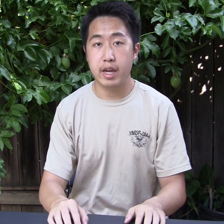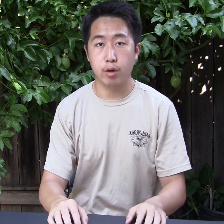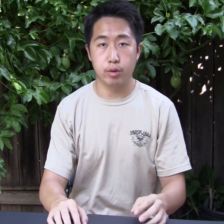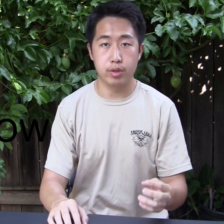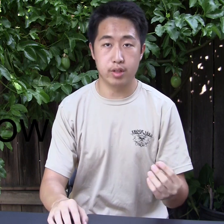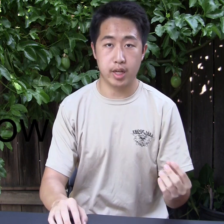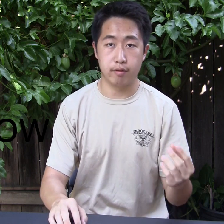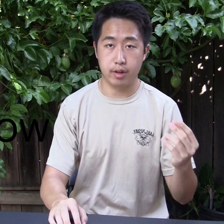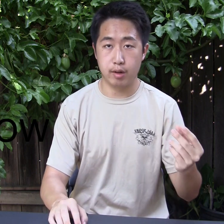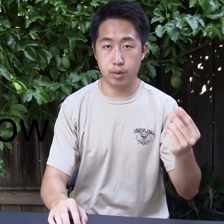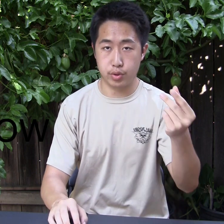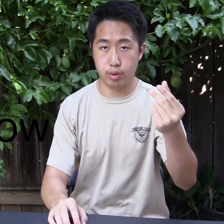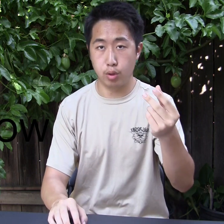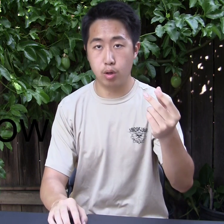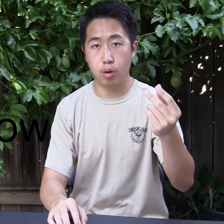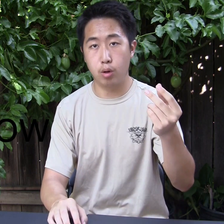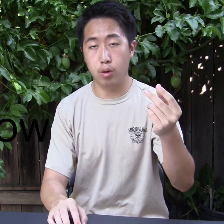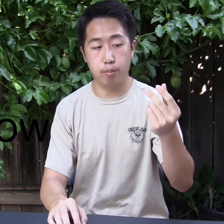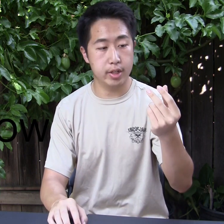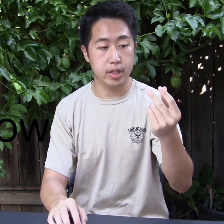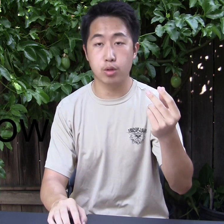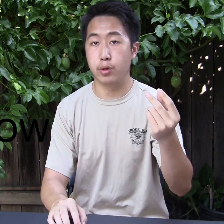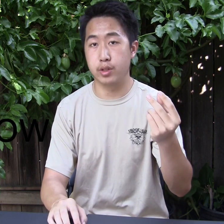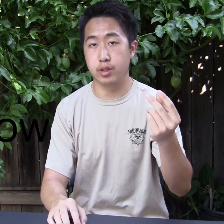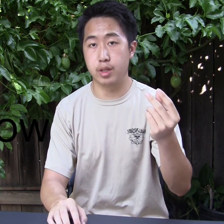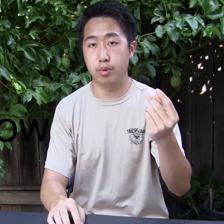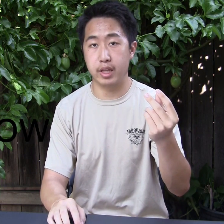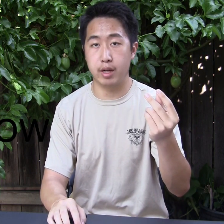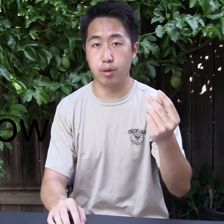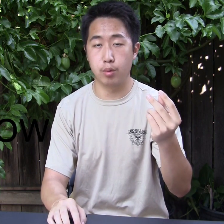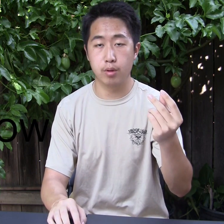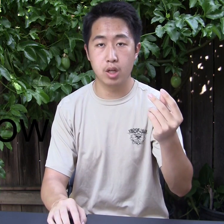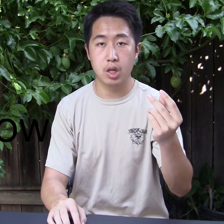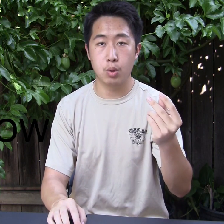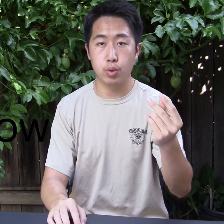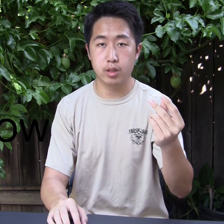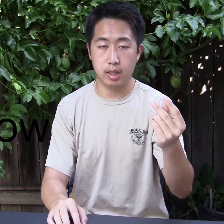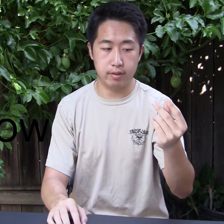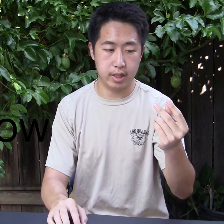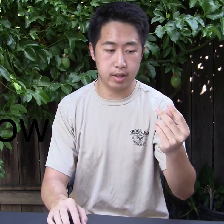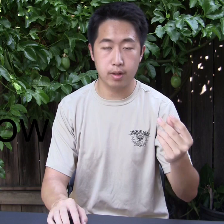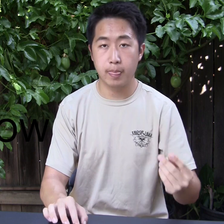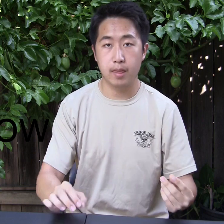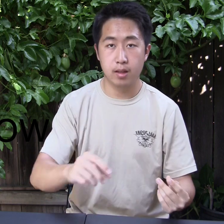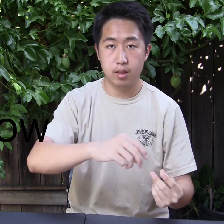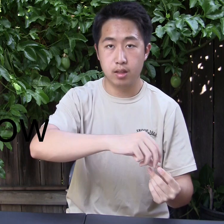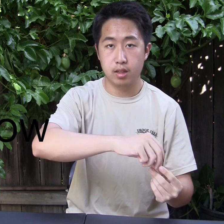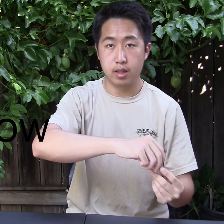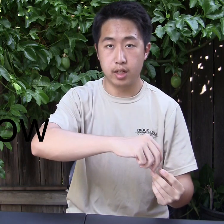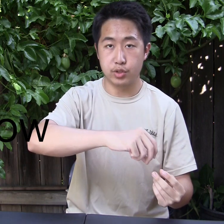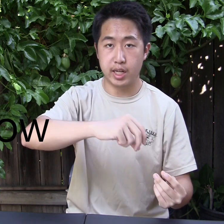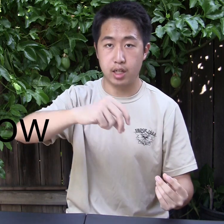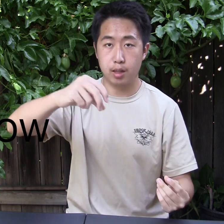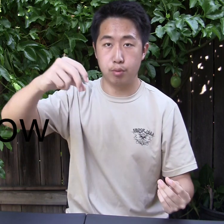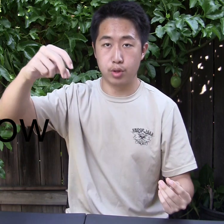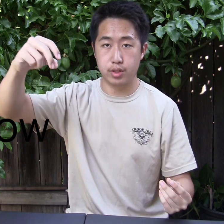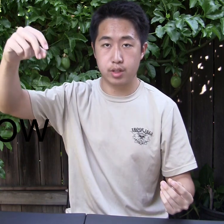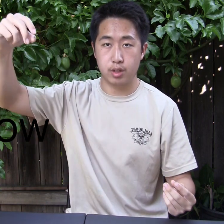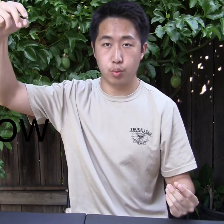Arrow, do the sign for arrows. So pretend you're holding the tip of the arrow with your left hand and drag it upwards with your